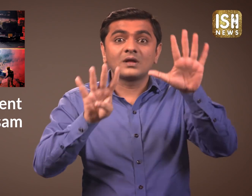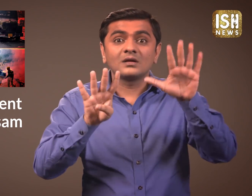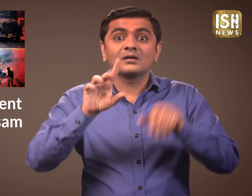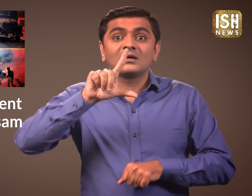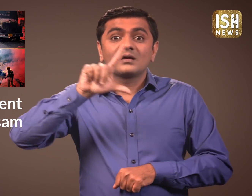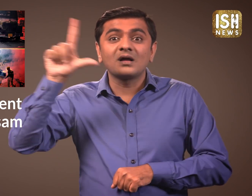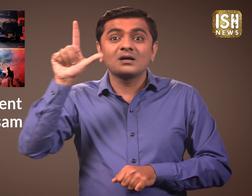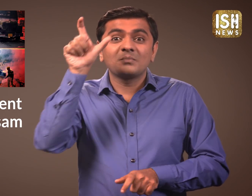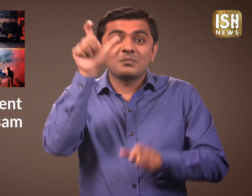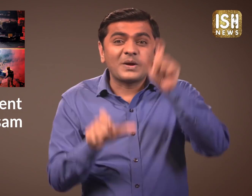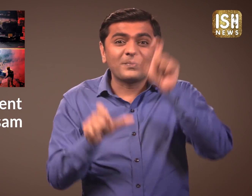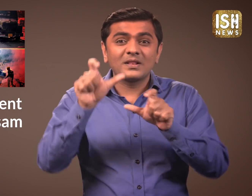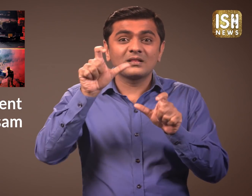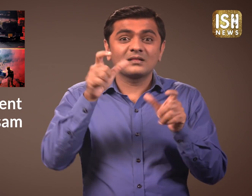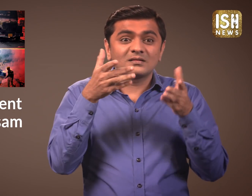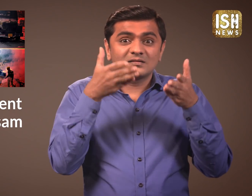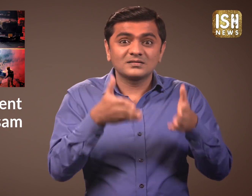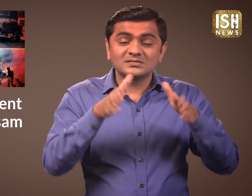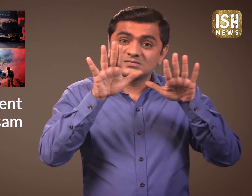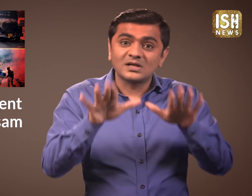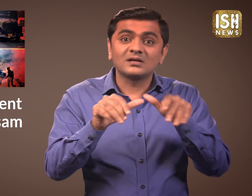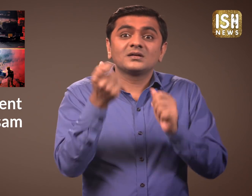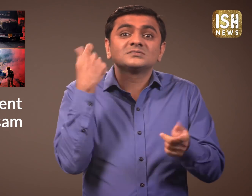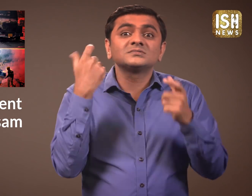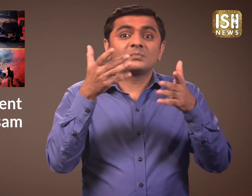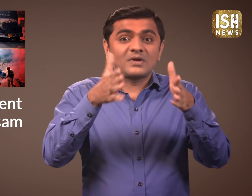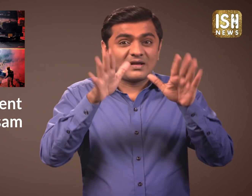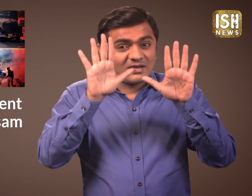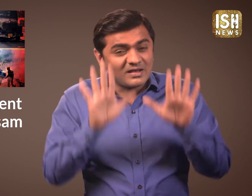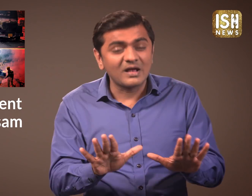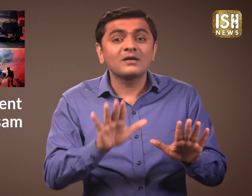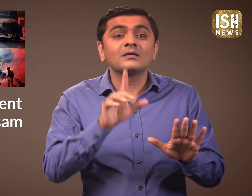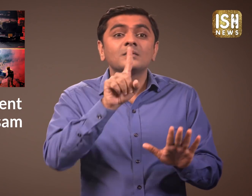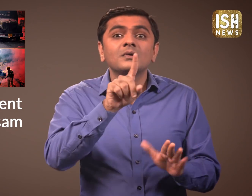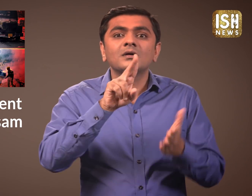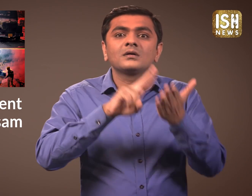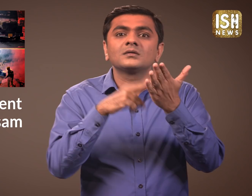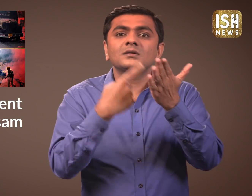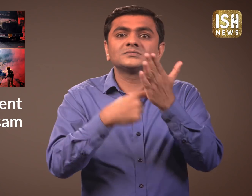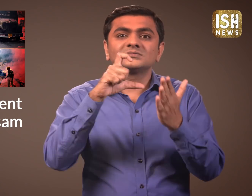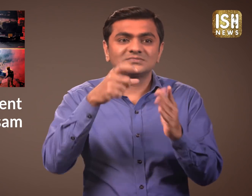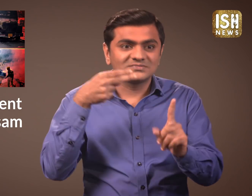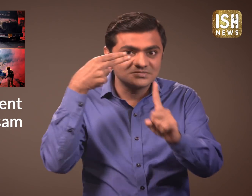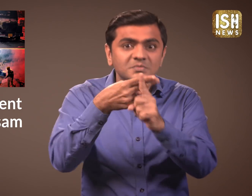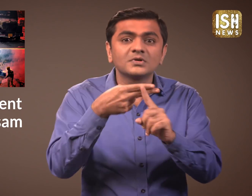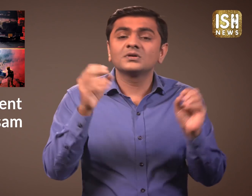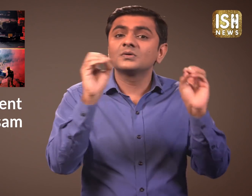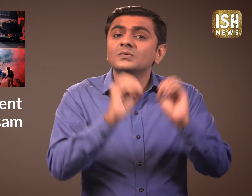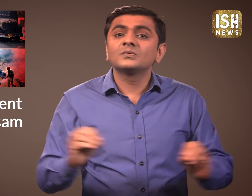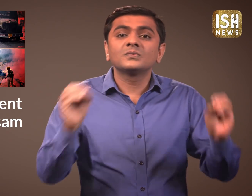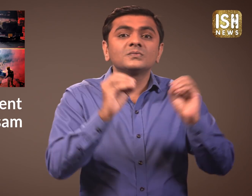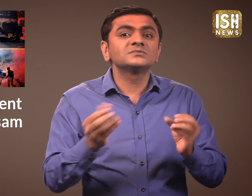There were 19 lakh such people in Assam, and their names weren't included in the NRC.